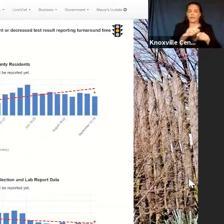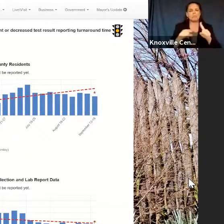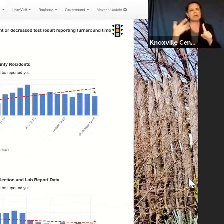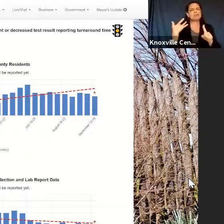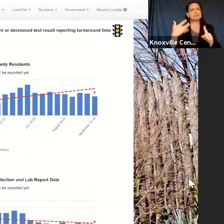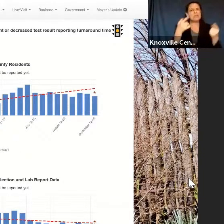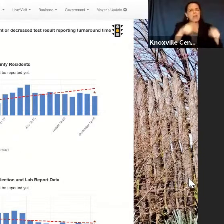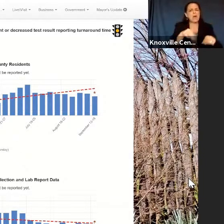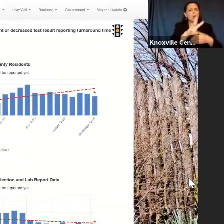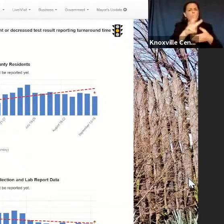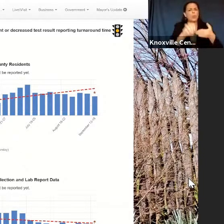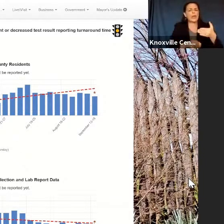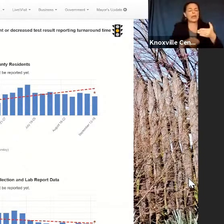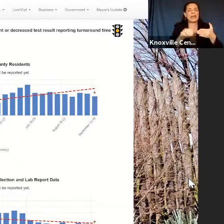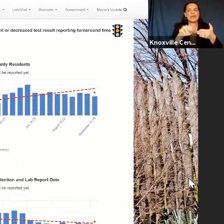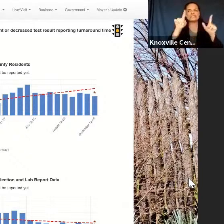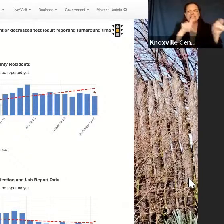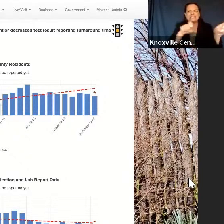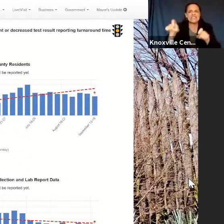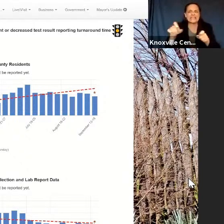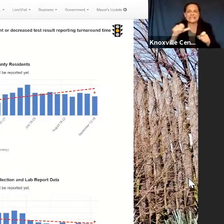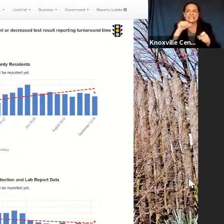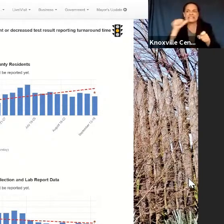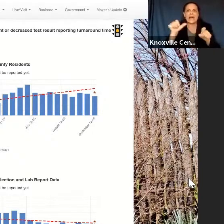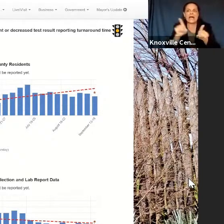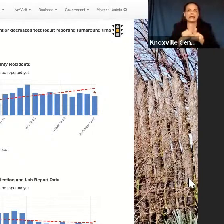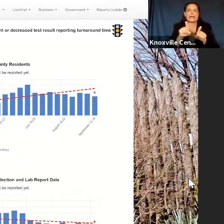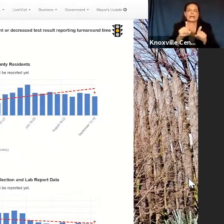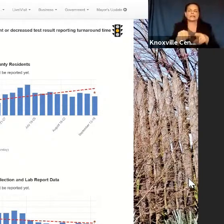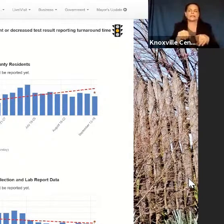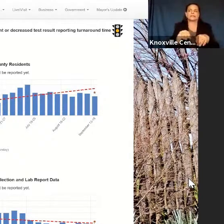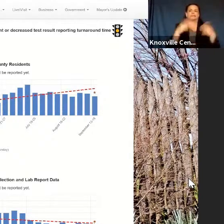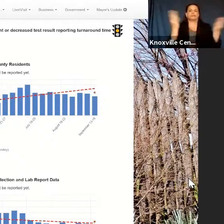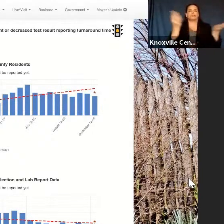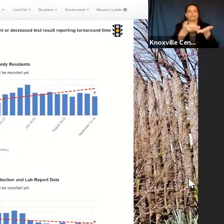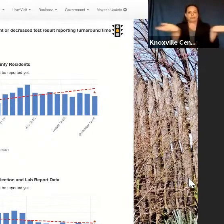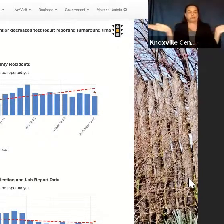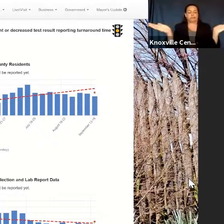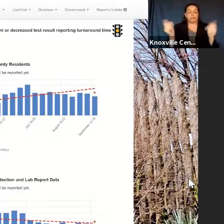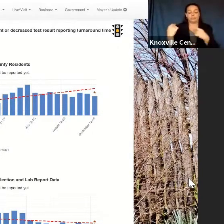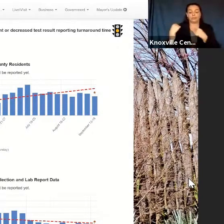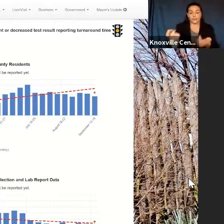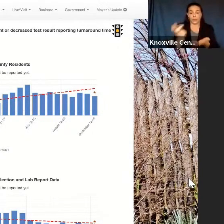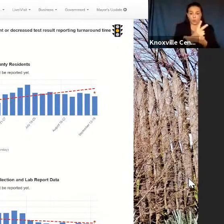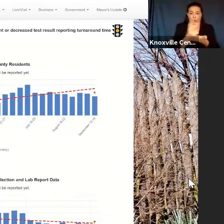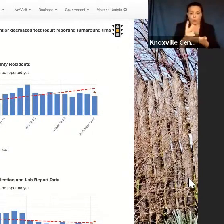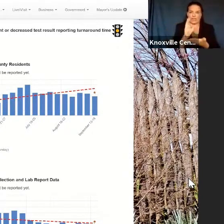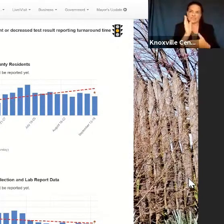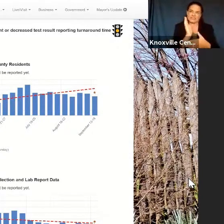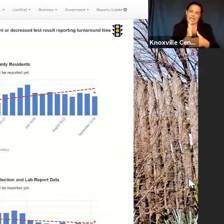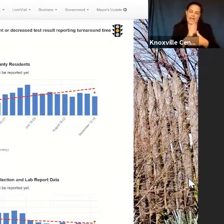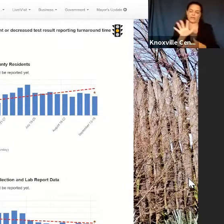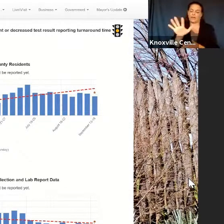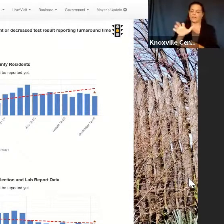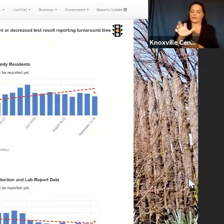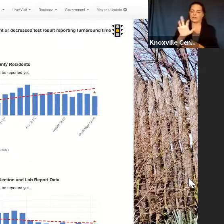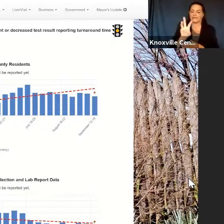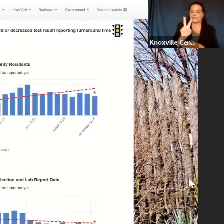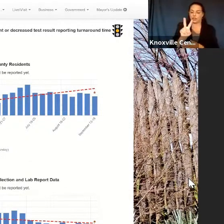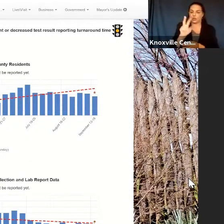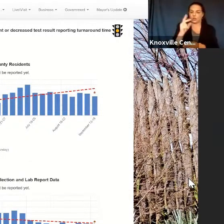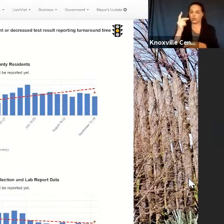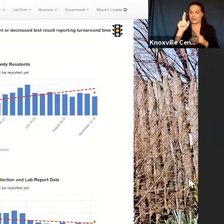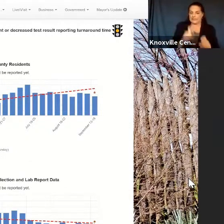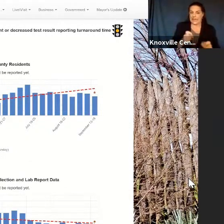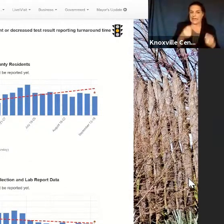weekends when testing is not as widely available. Over the past 14 days, there have been an average of 562 tests per